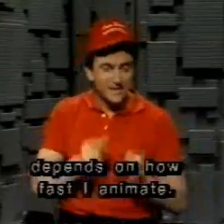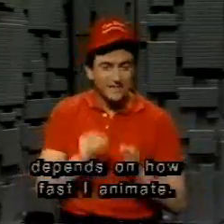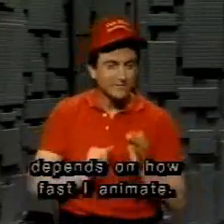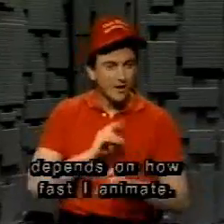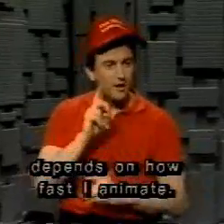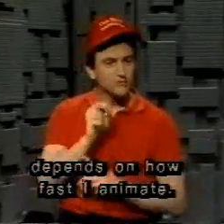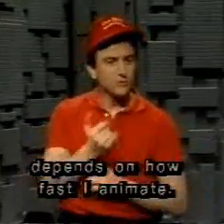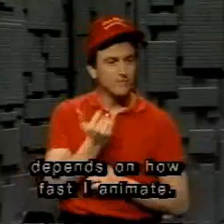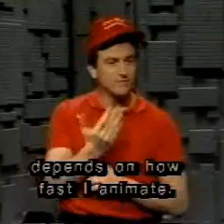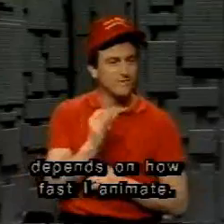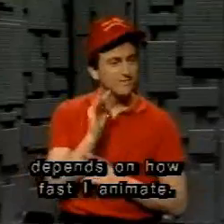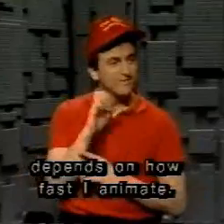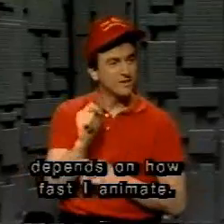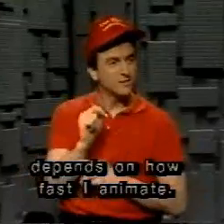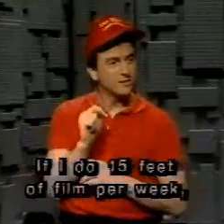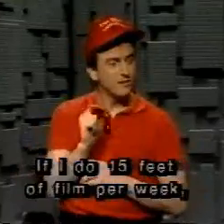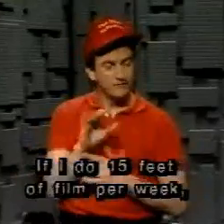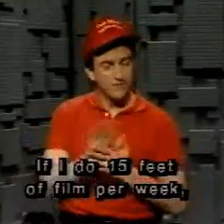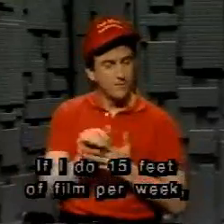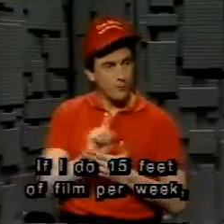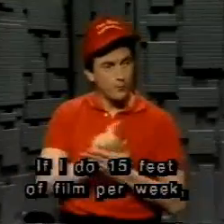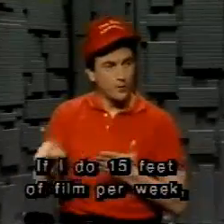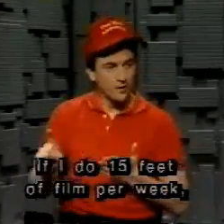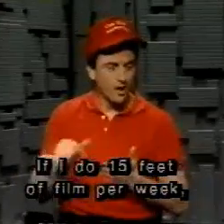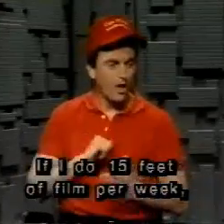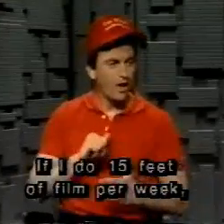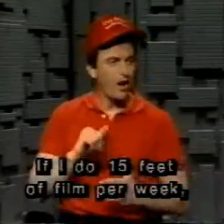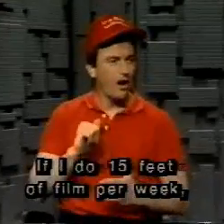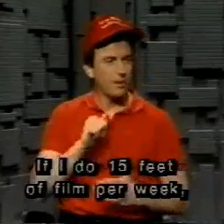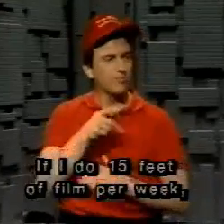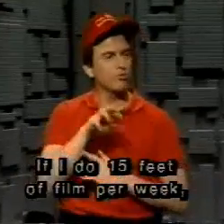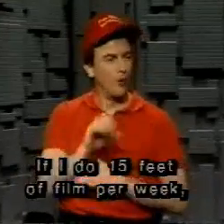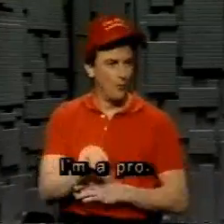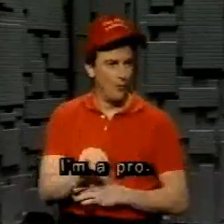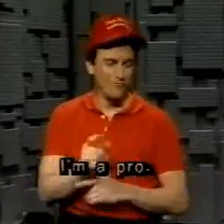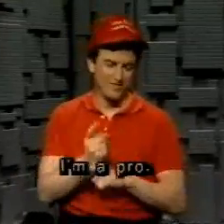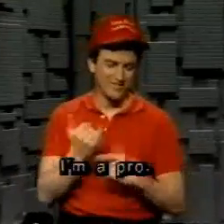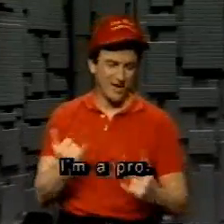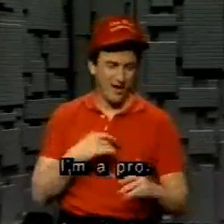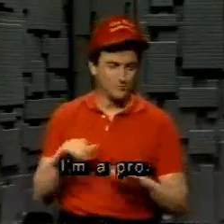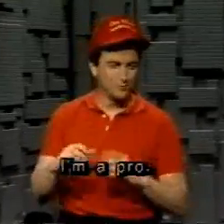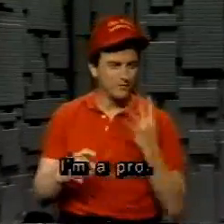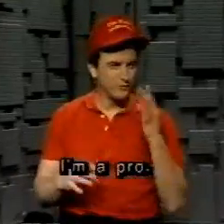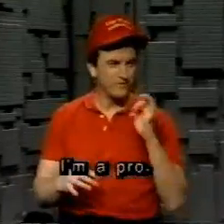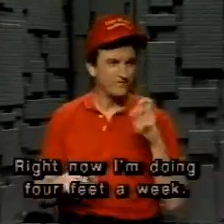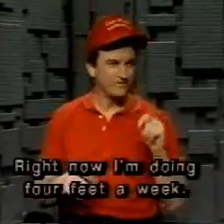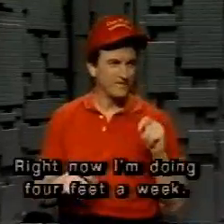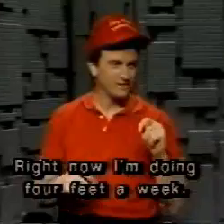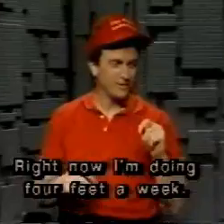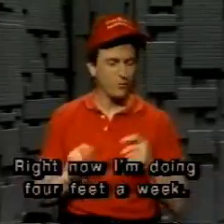animate. If I do 15 feet of film per week, I'm a pro. Right now, I'm doing 4 feet a